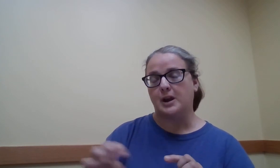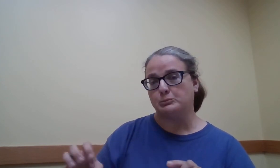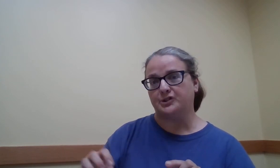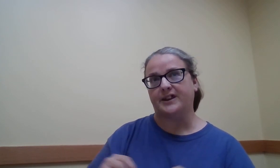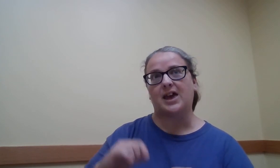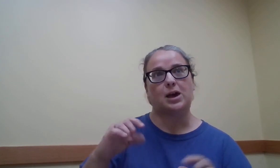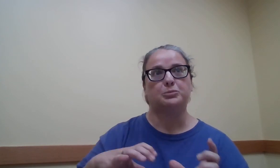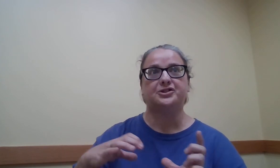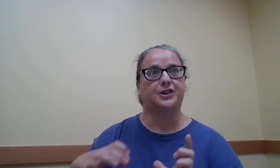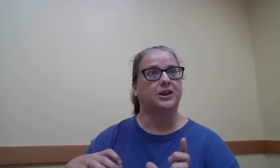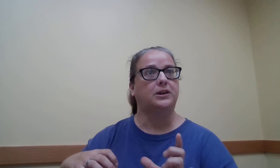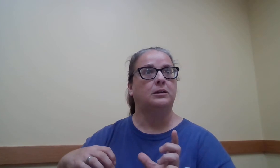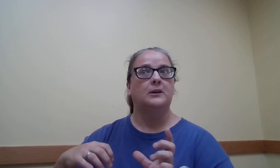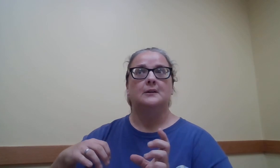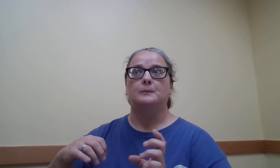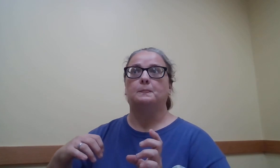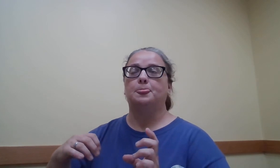numbers like MC,